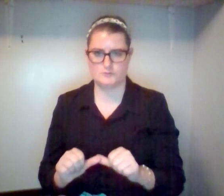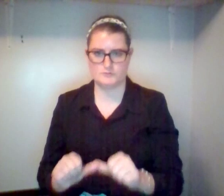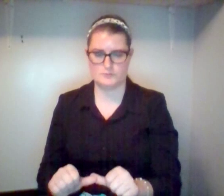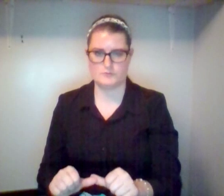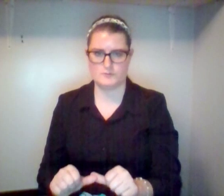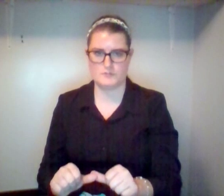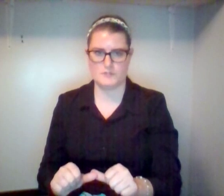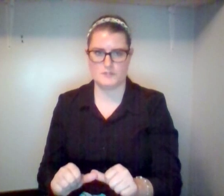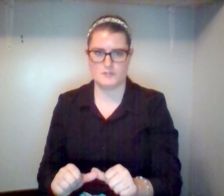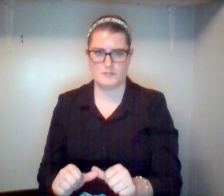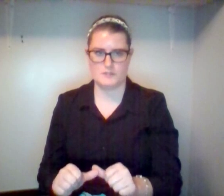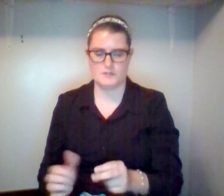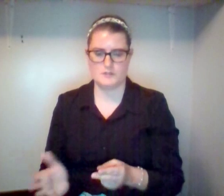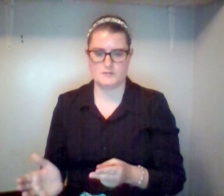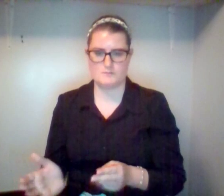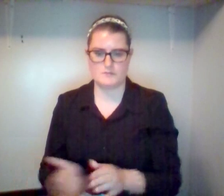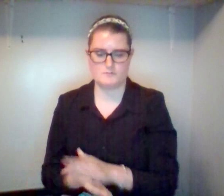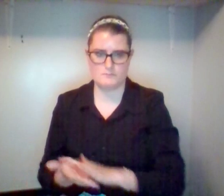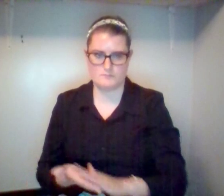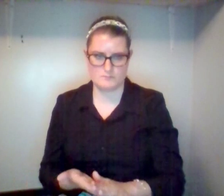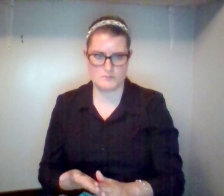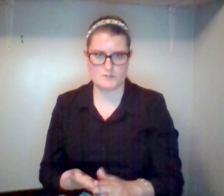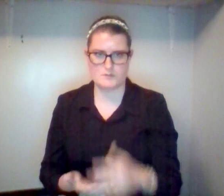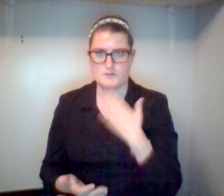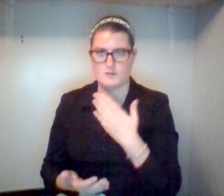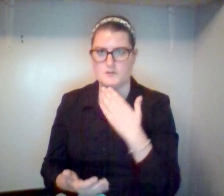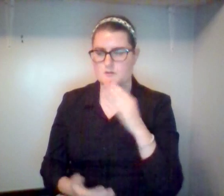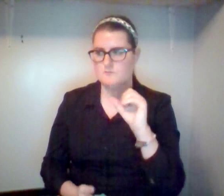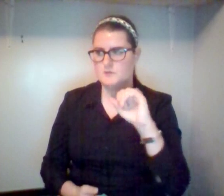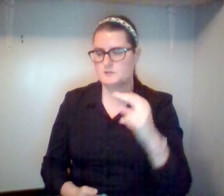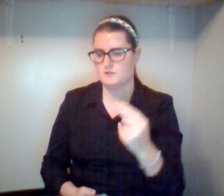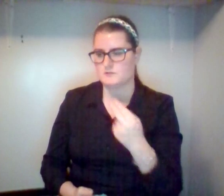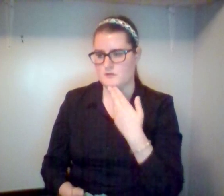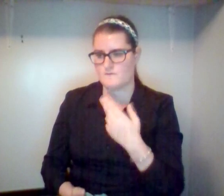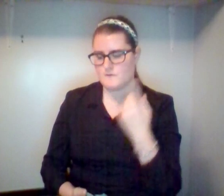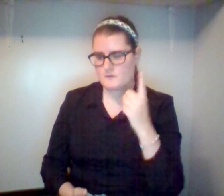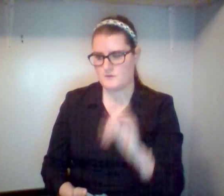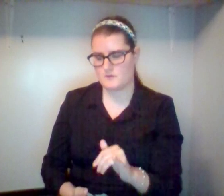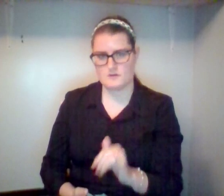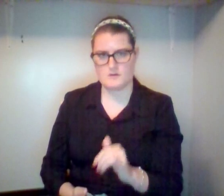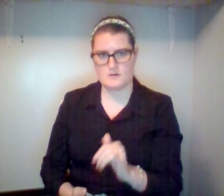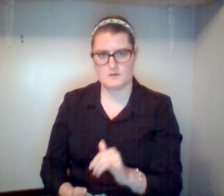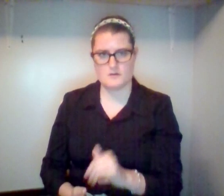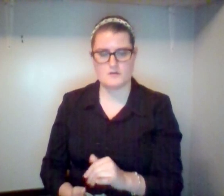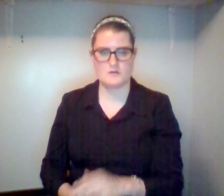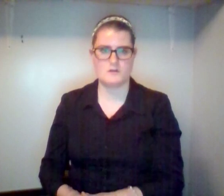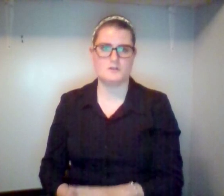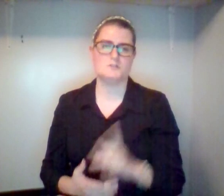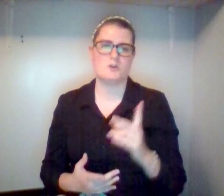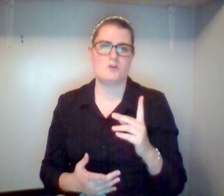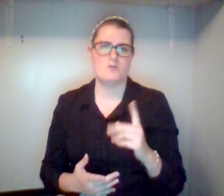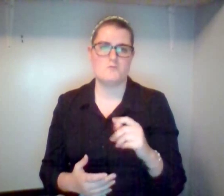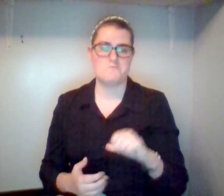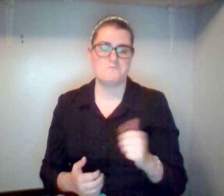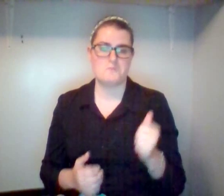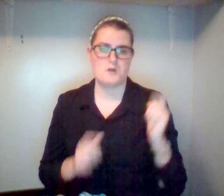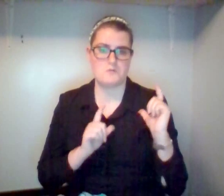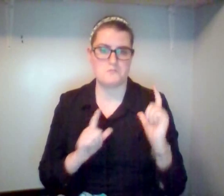popular resources we have online by Pastor John, simply titled Questions to Ask When Preparing for Marriage. That list of questions has